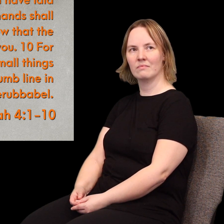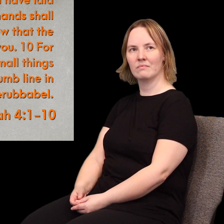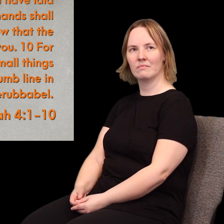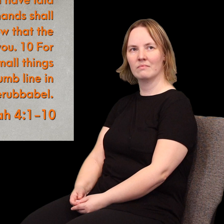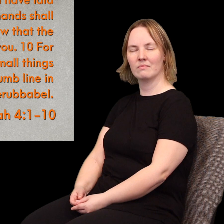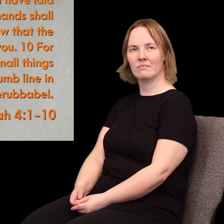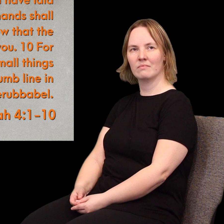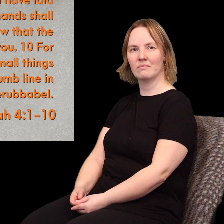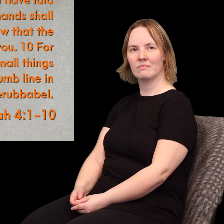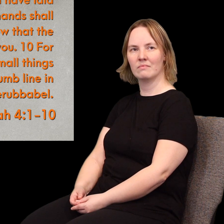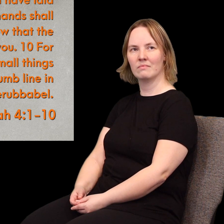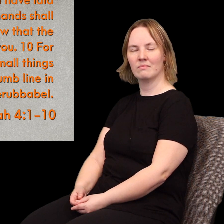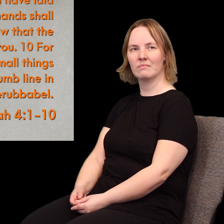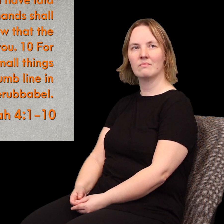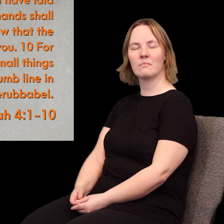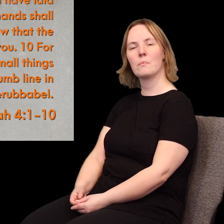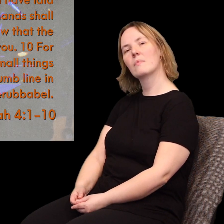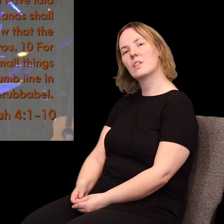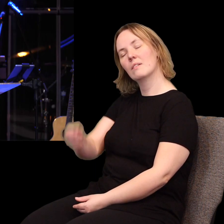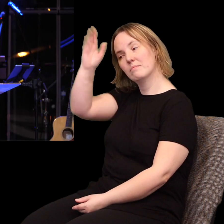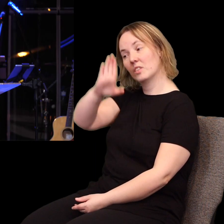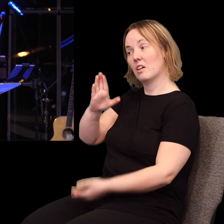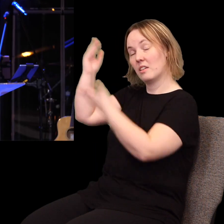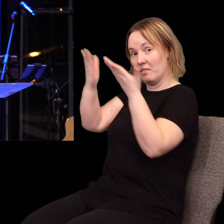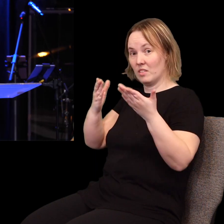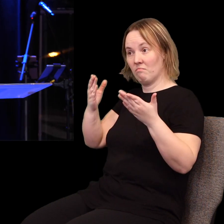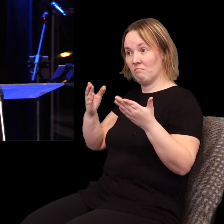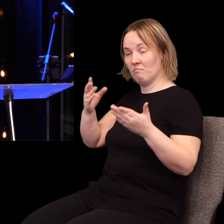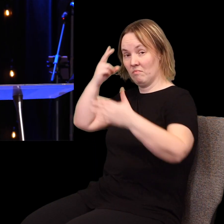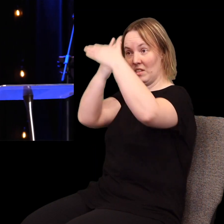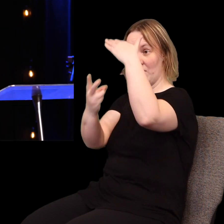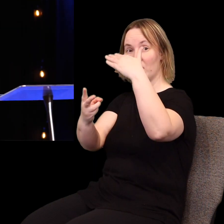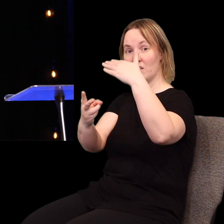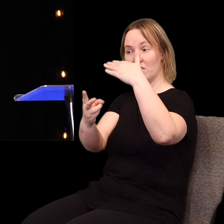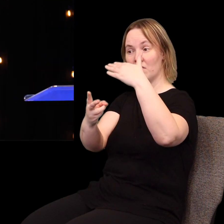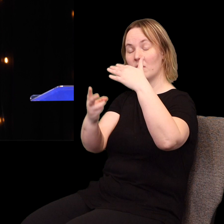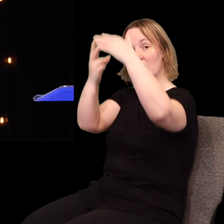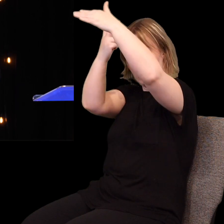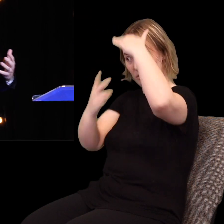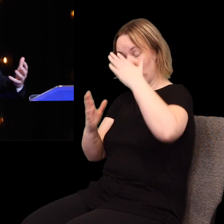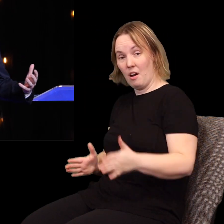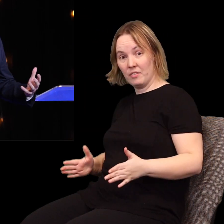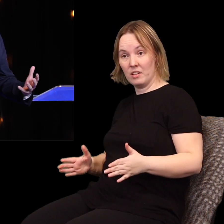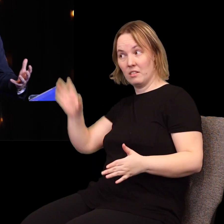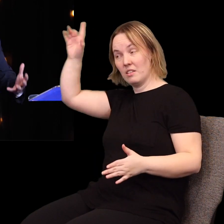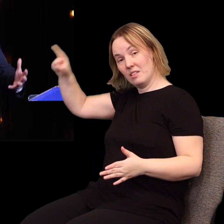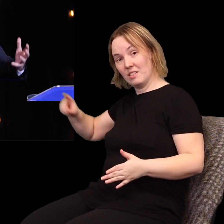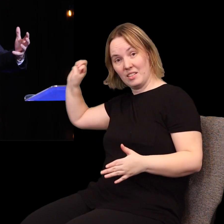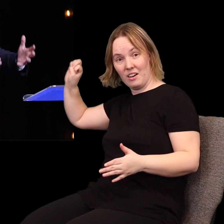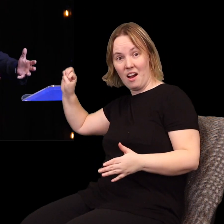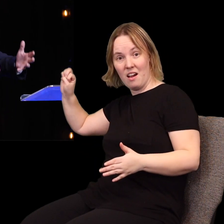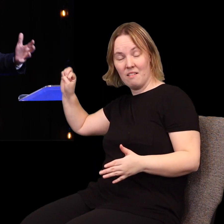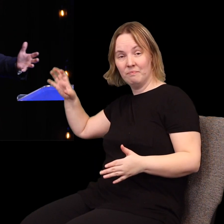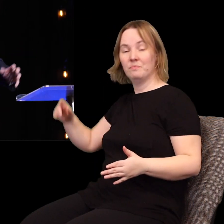plumb line in the hand of Zerubbabel. So God gives a vision to the prophet Zechariah through which he wants to